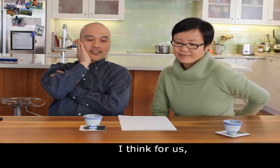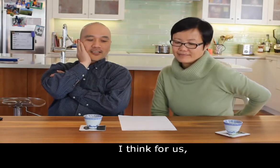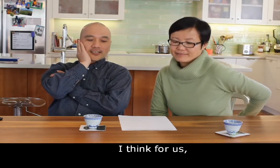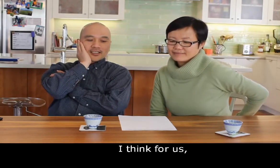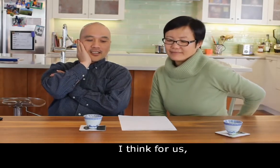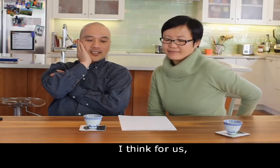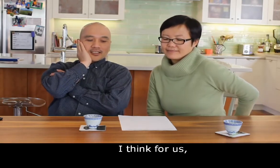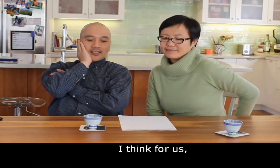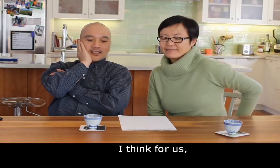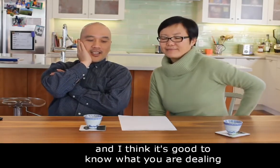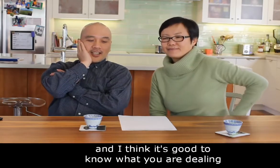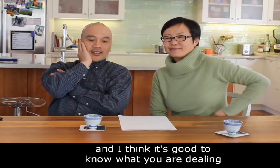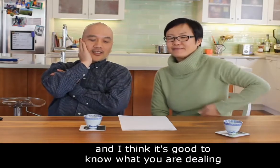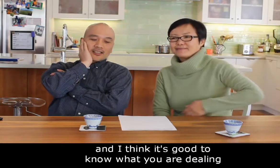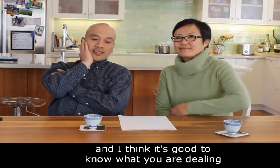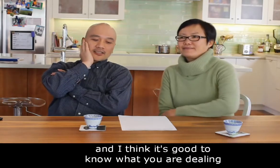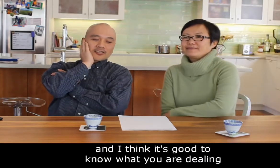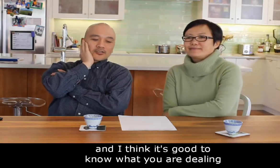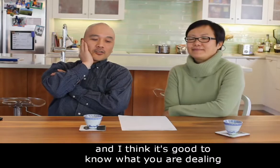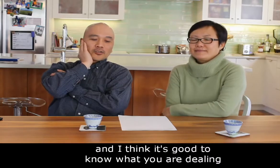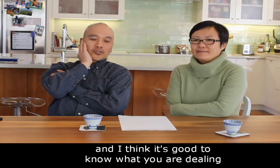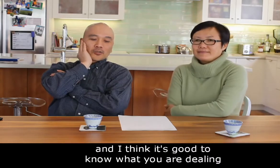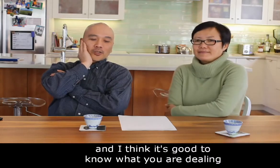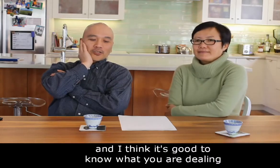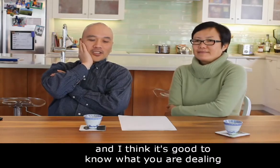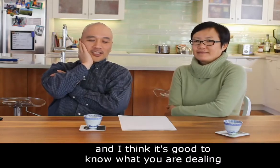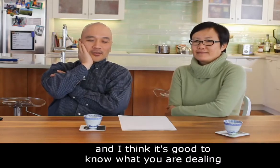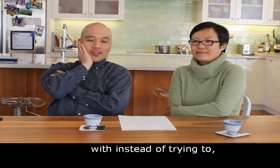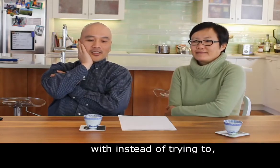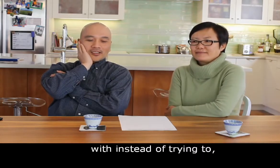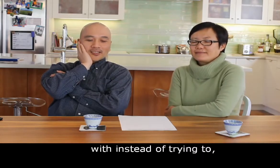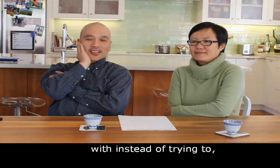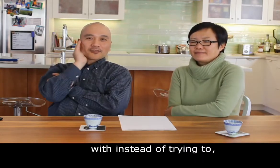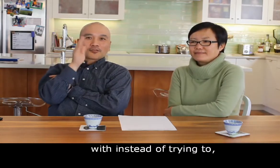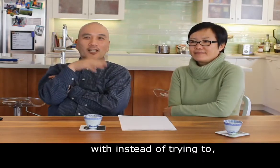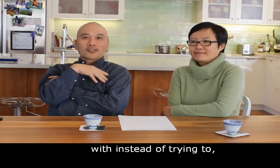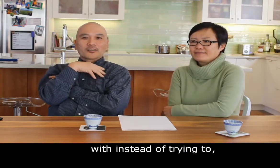is, and I think it's good to know what you're dealing with instead of trying to,